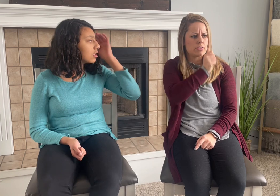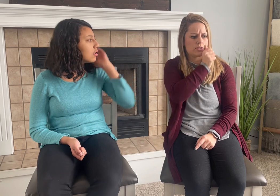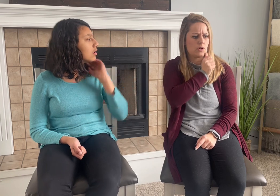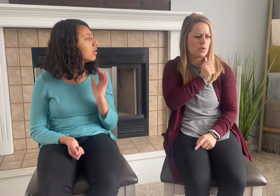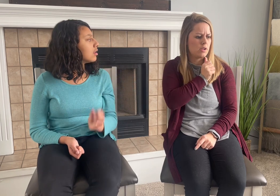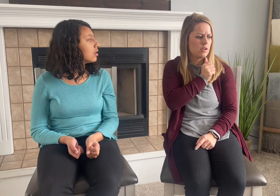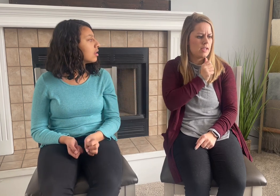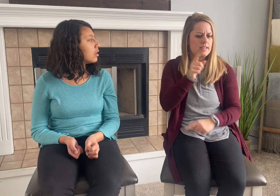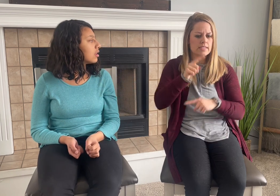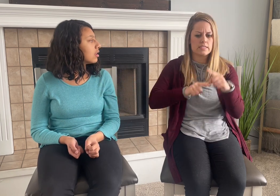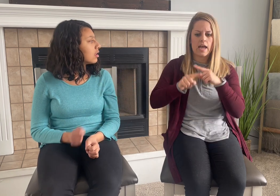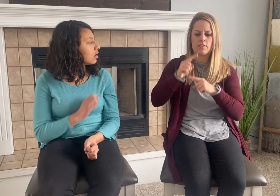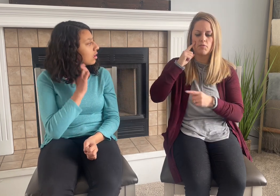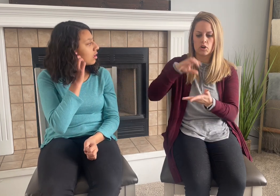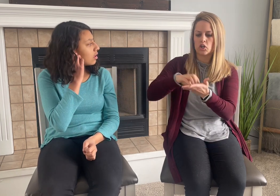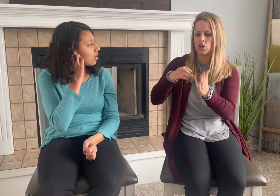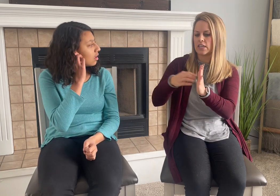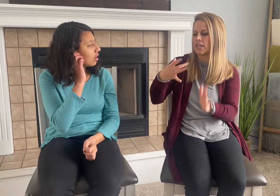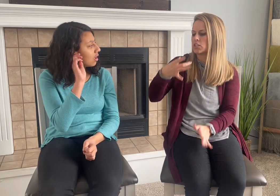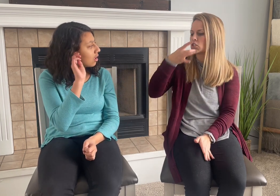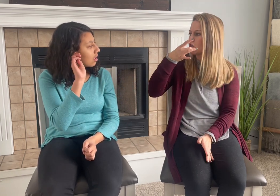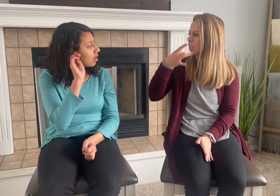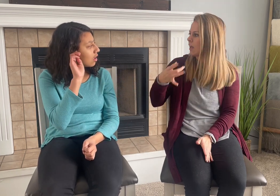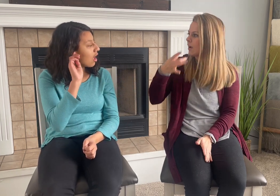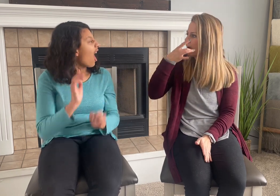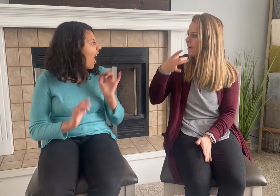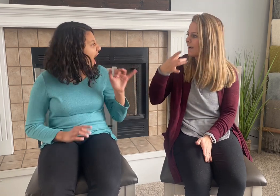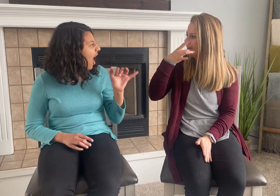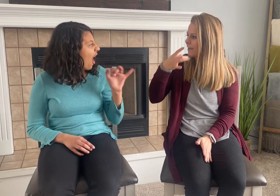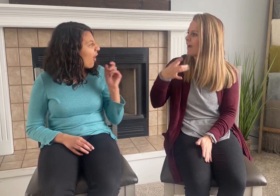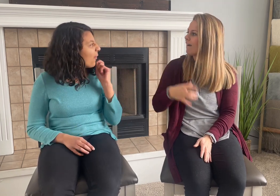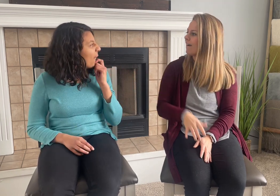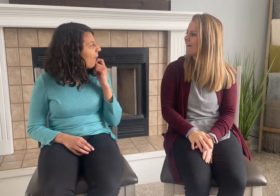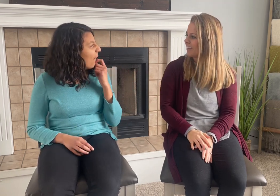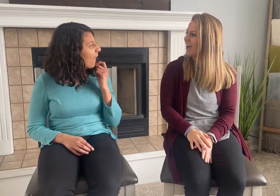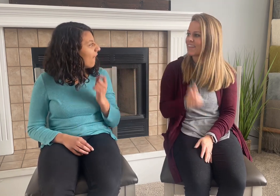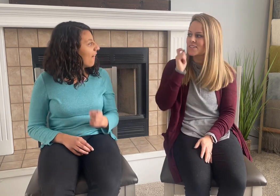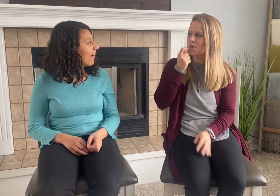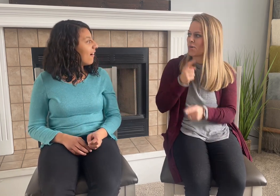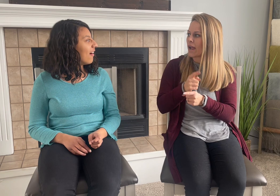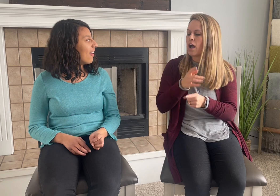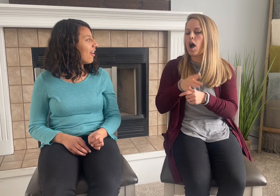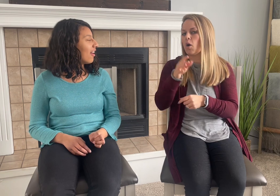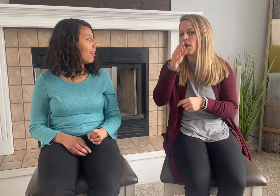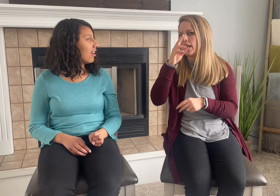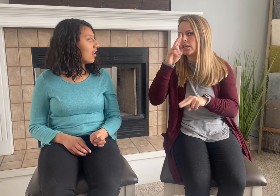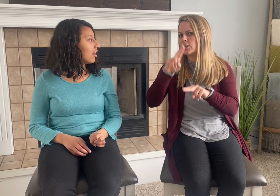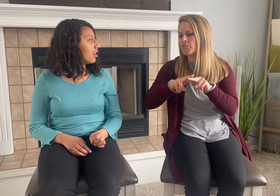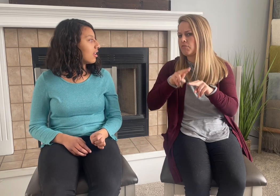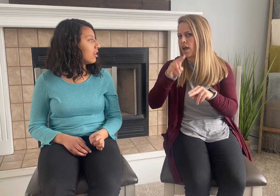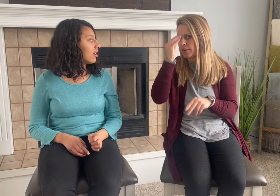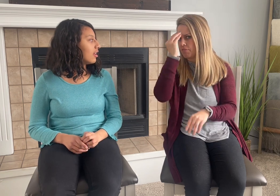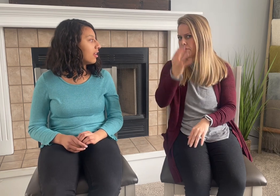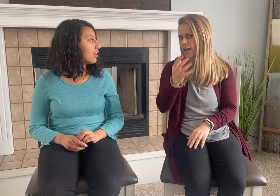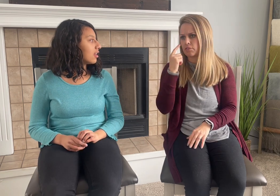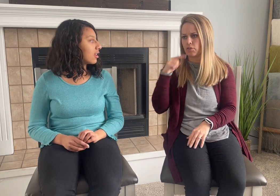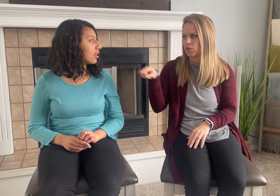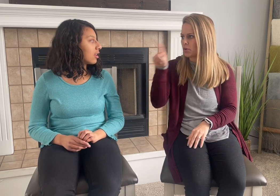Arizona, the sign for cookie is cookie. Yeah. Yeah. That is cool, right? Oh, here's a fun fact for you